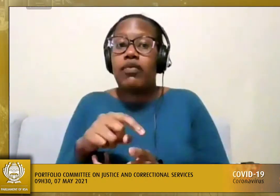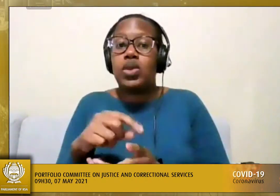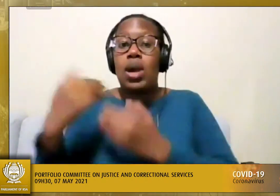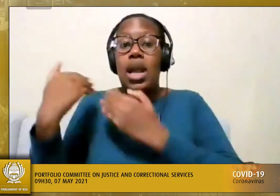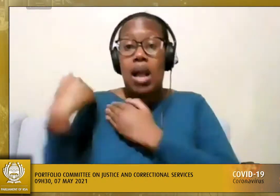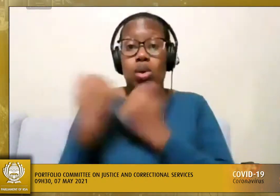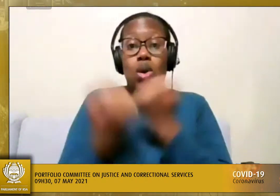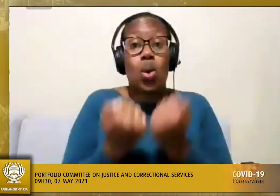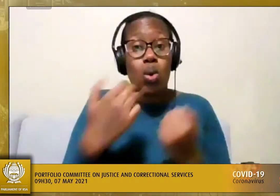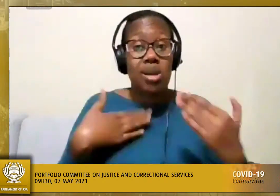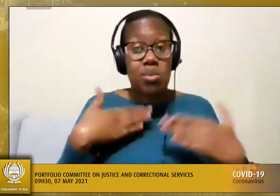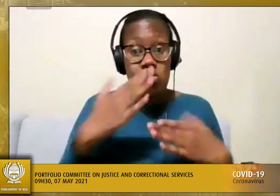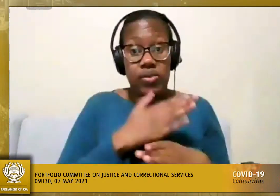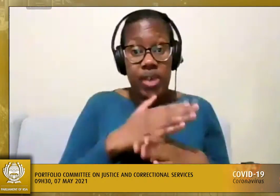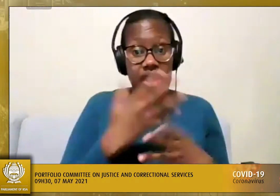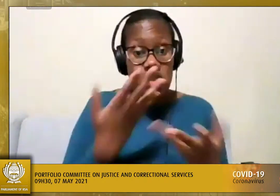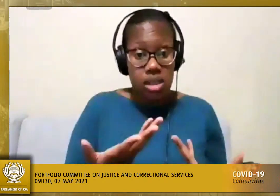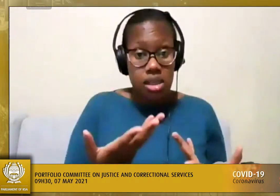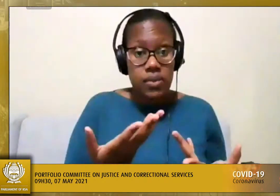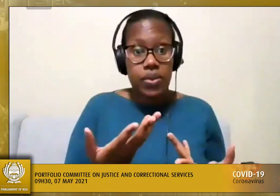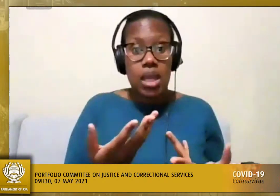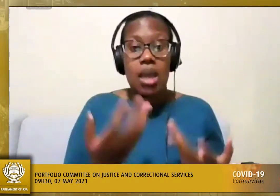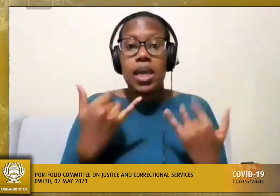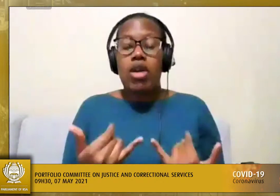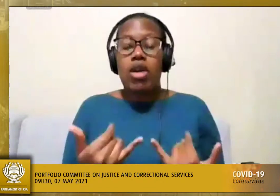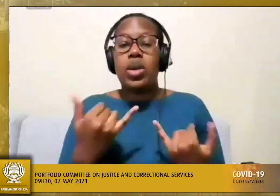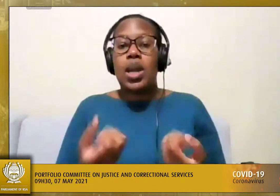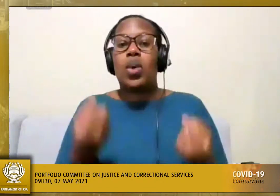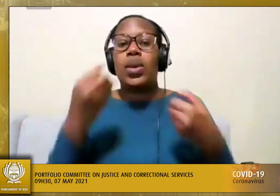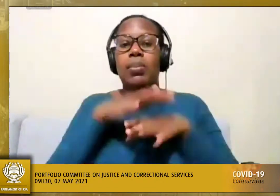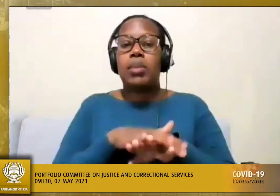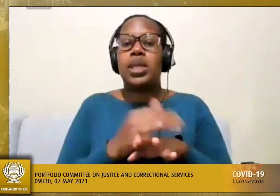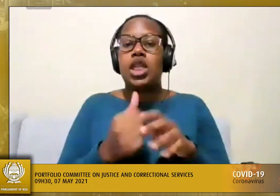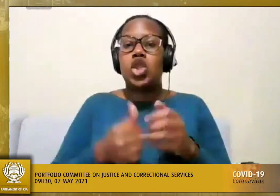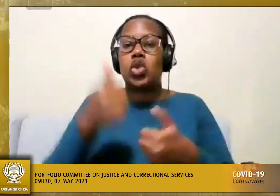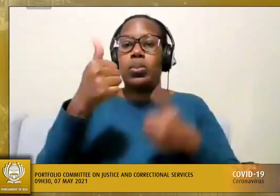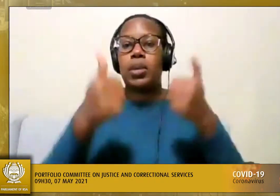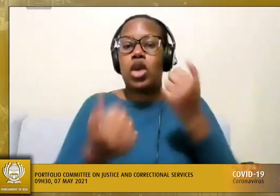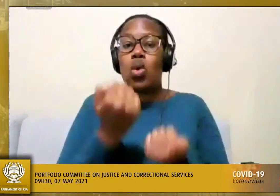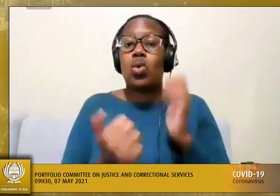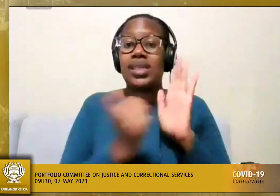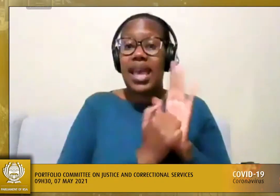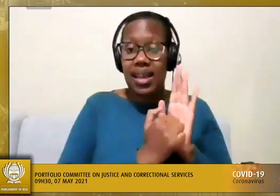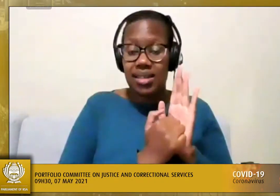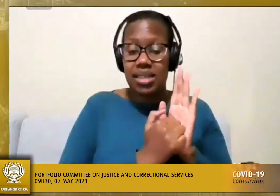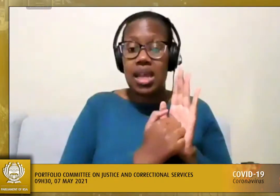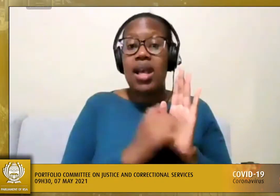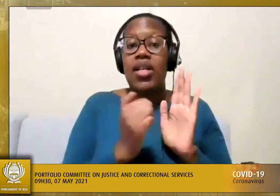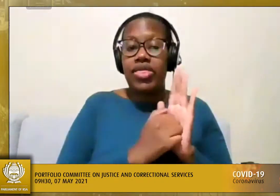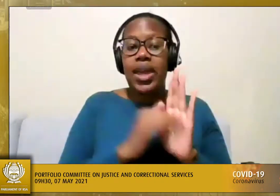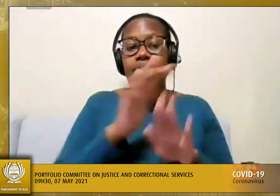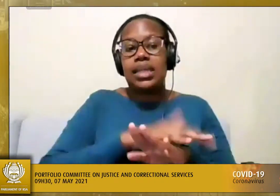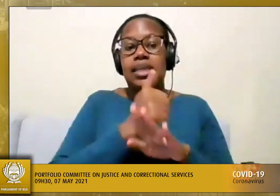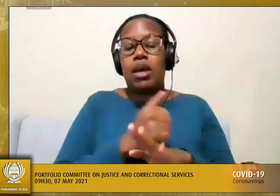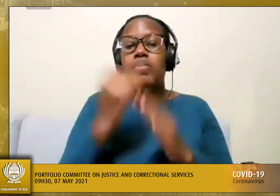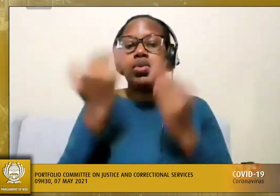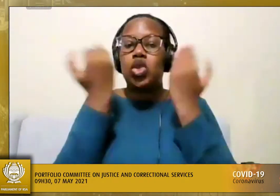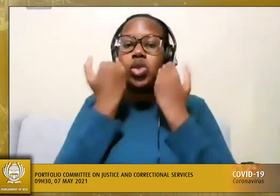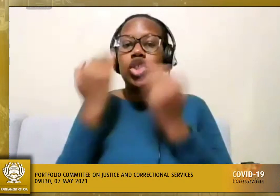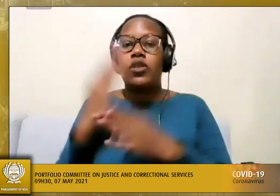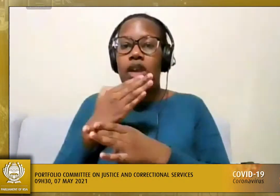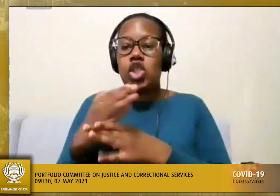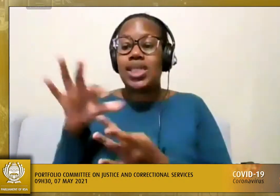administrative functions I mean currently we're implementing the Superior Courts act which sets up the judicial functions exclusive